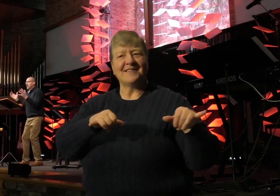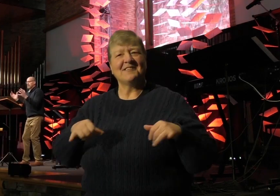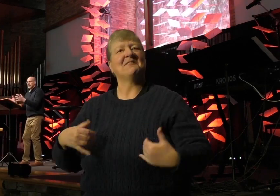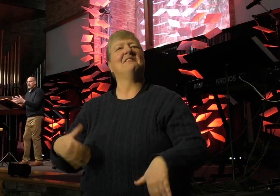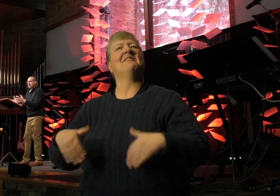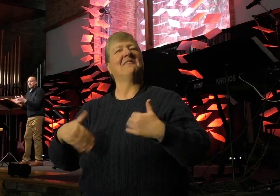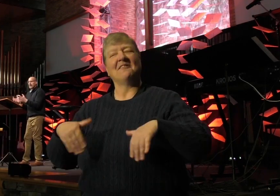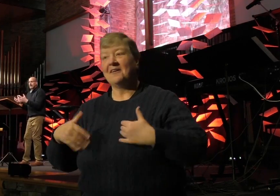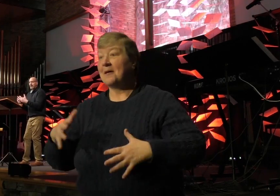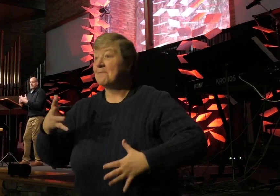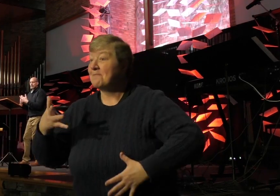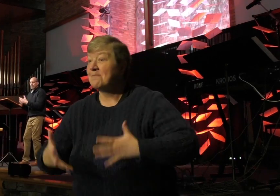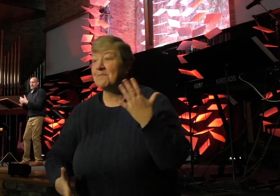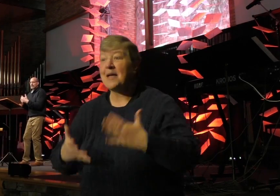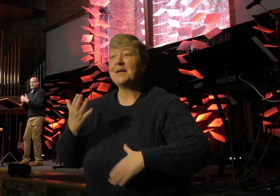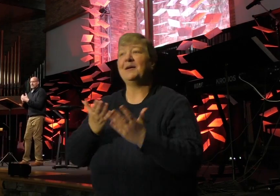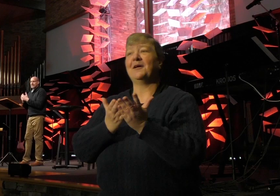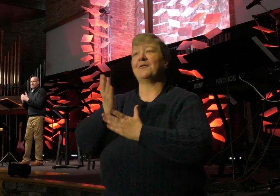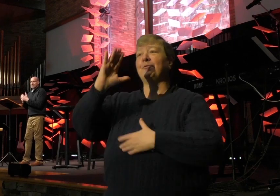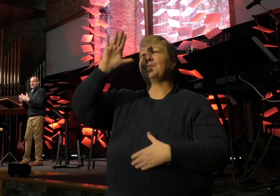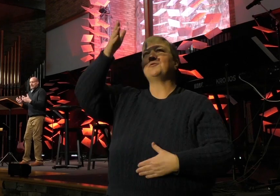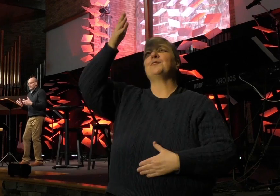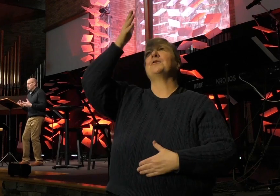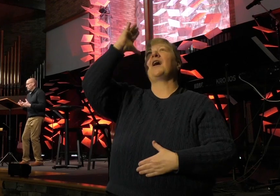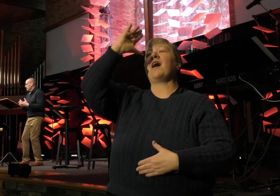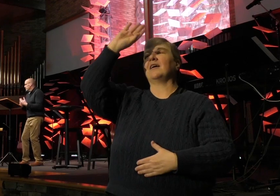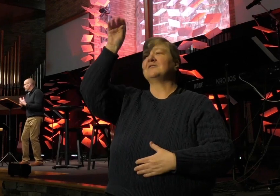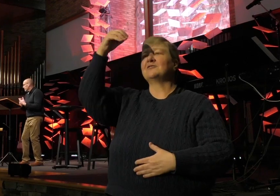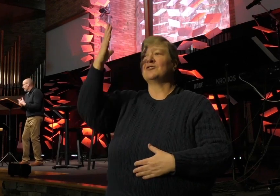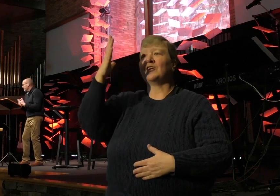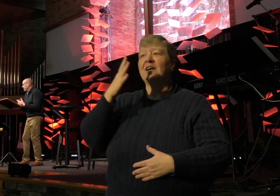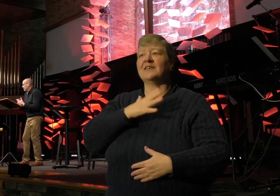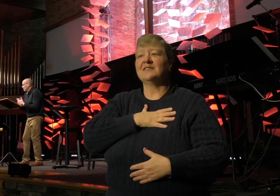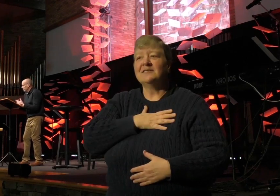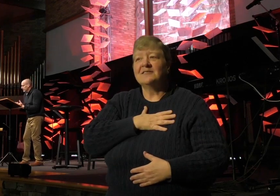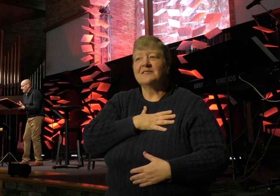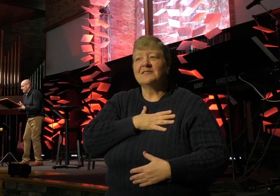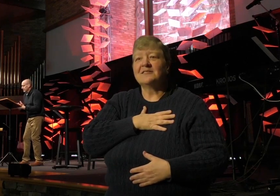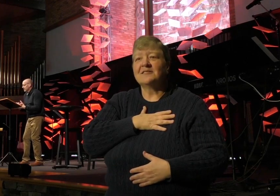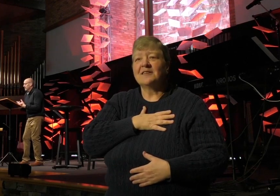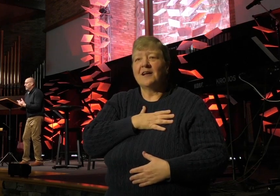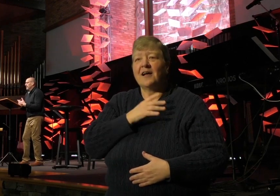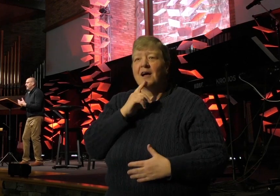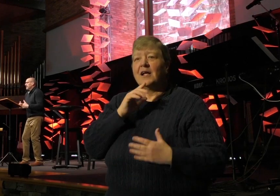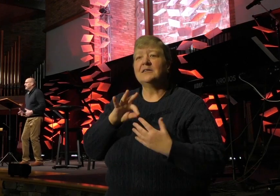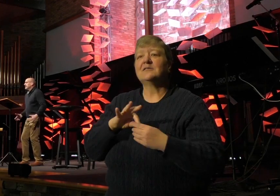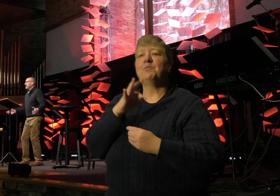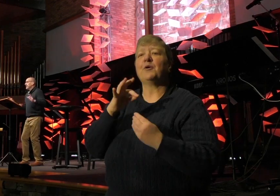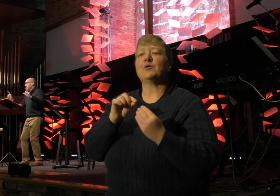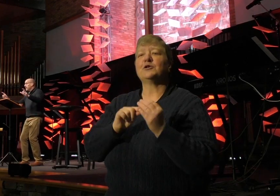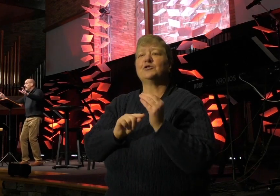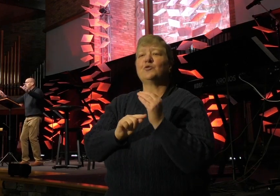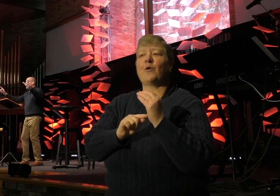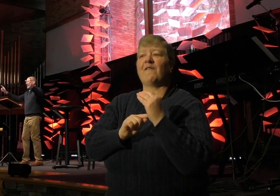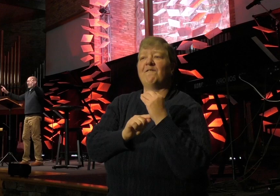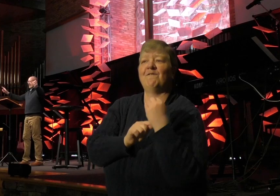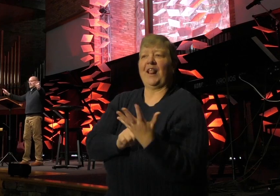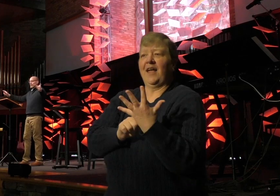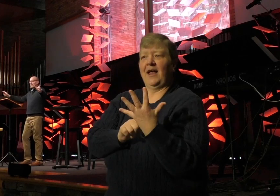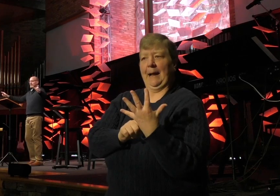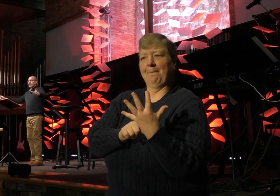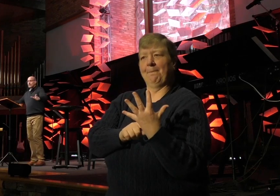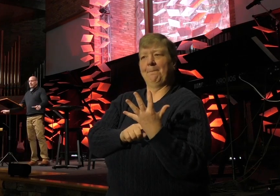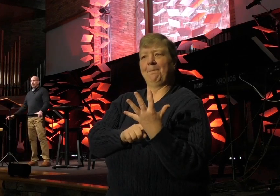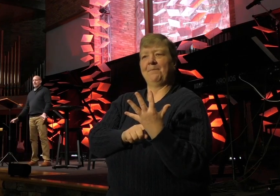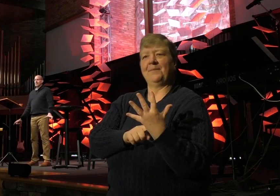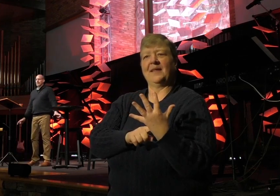maybe, maybe by God's grace, a spiritual flame will be lit, get ignited, and maybe by God's